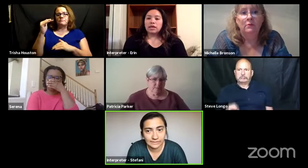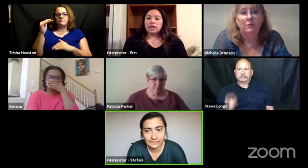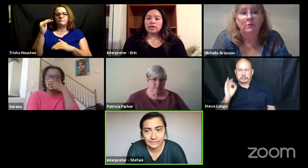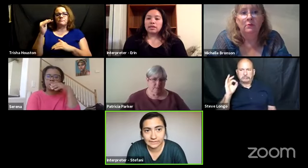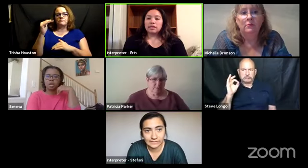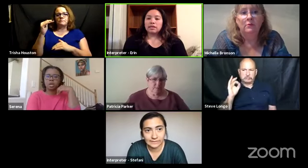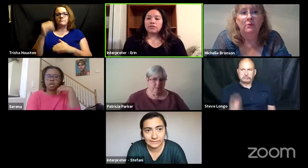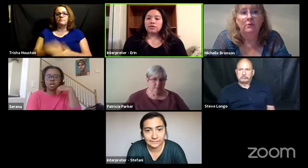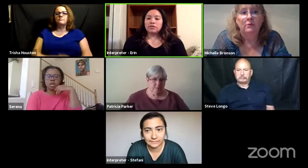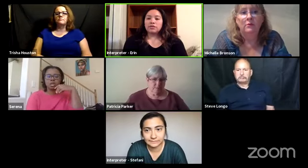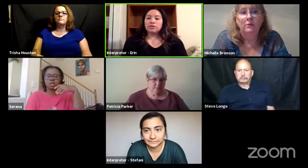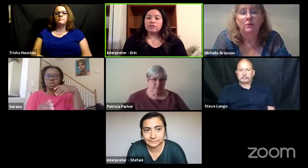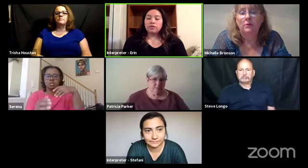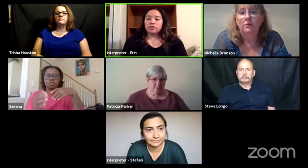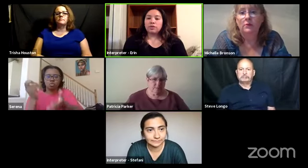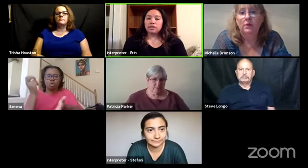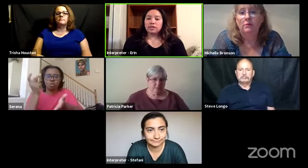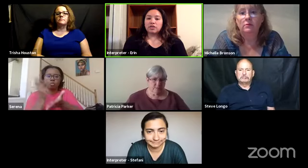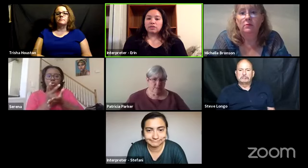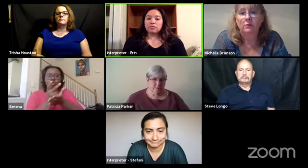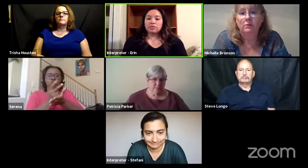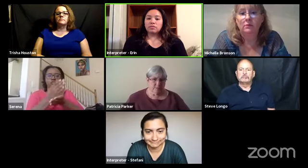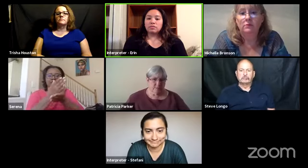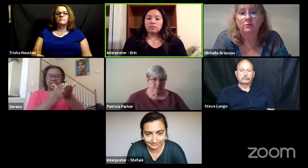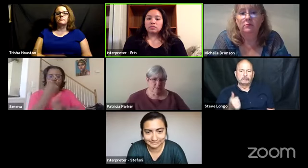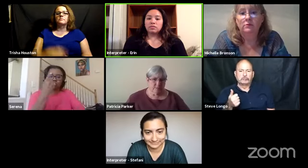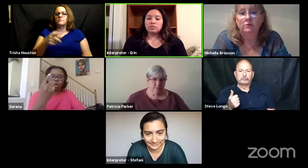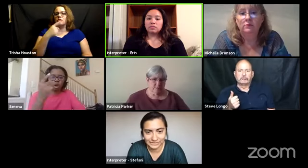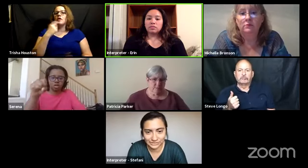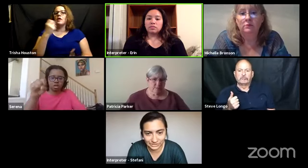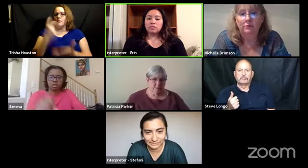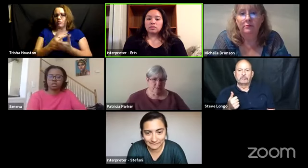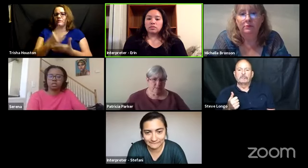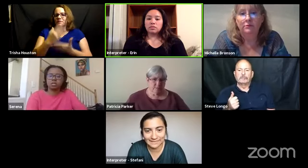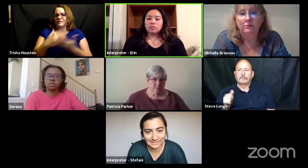Yes, and this is for the one section. Sure.